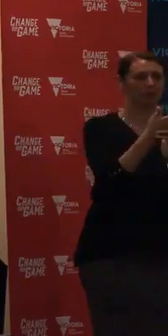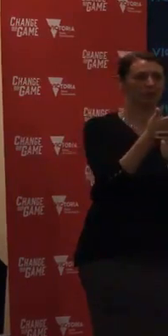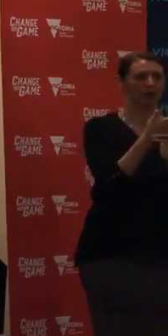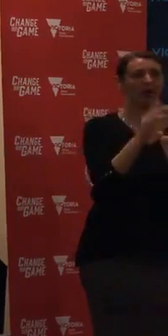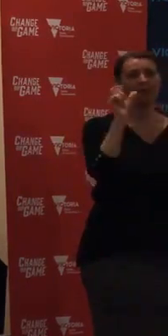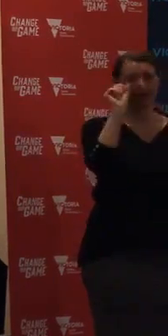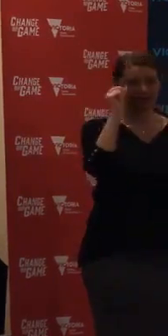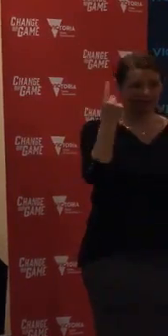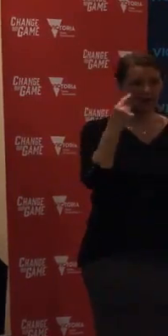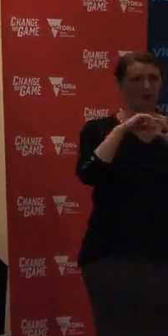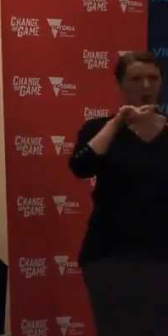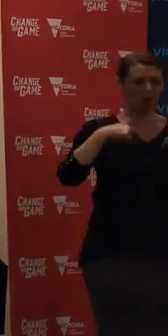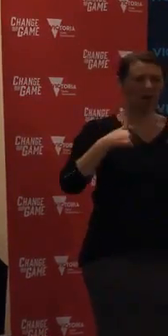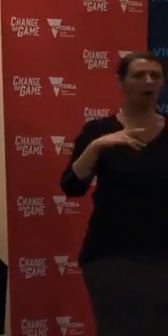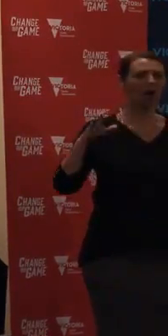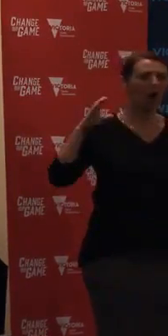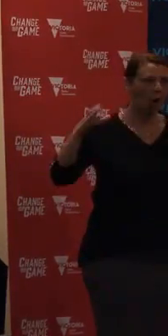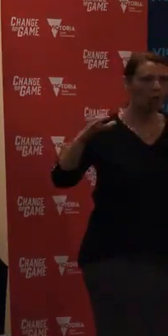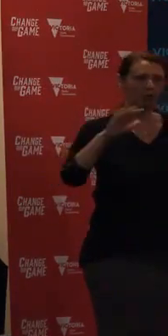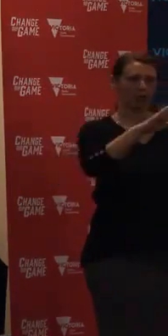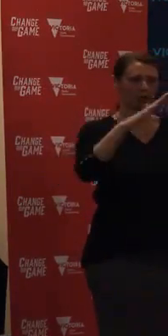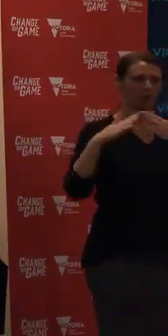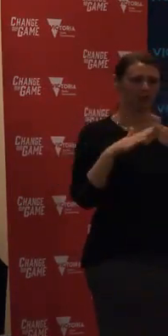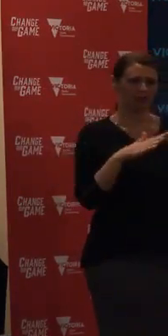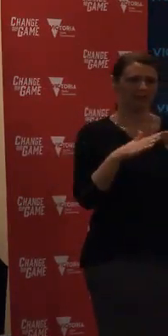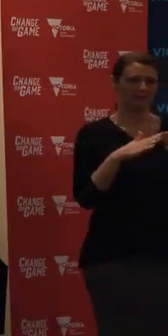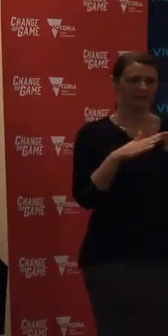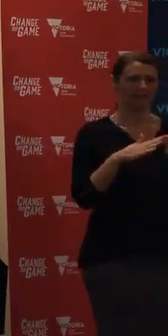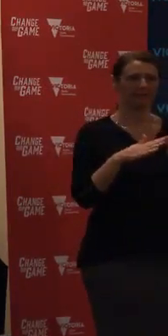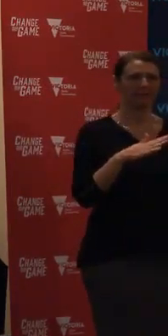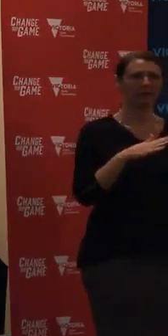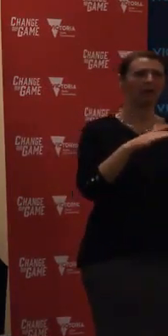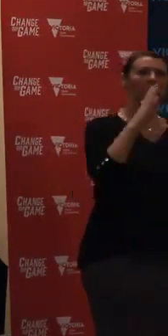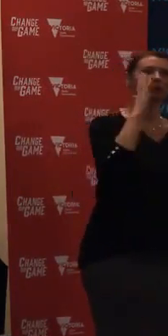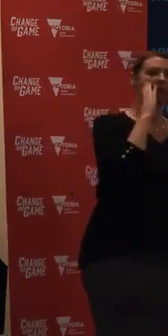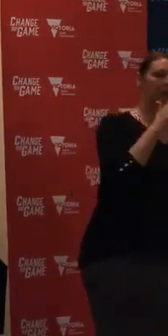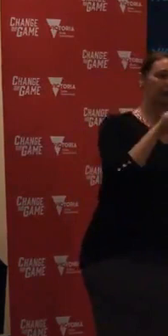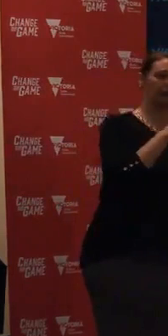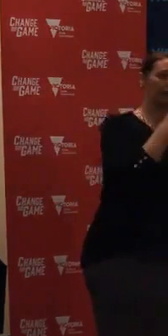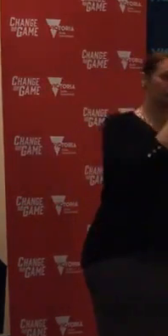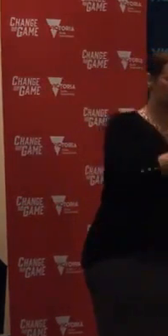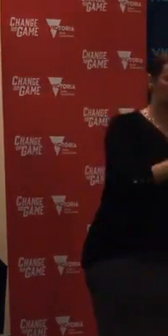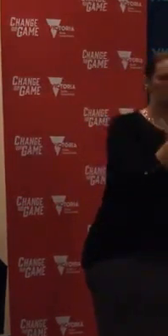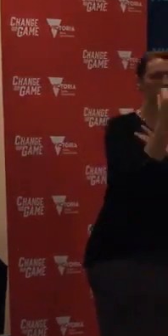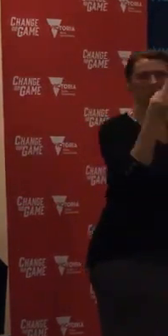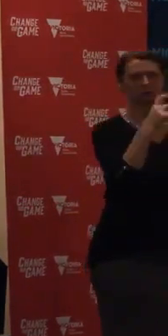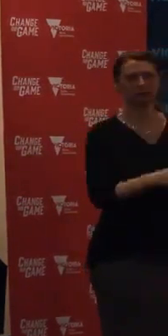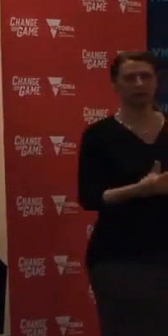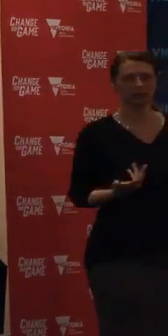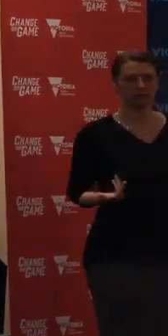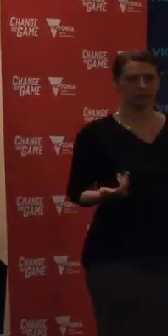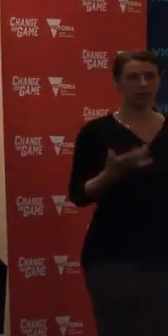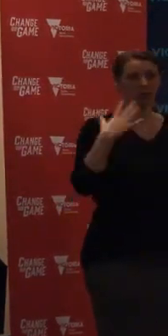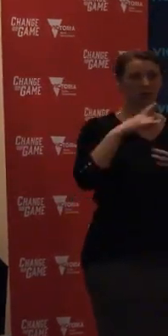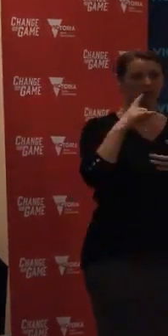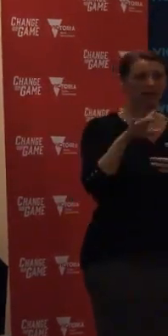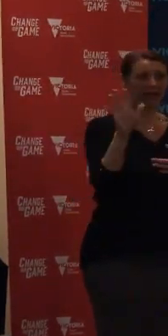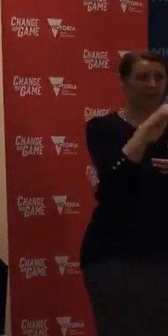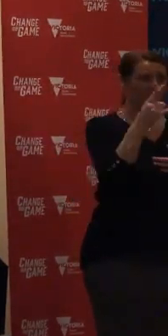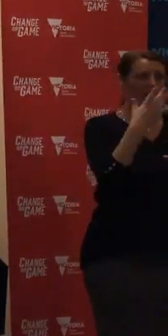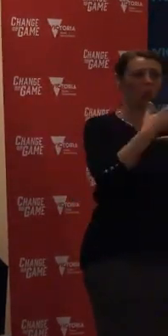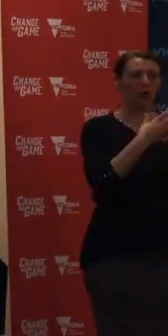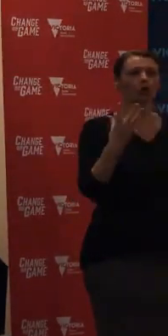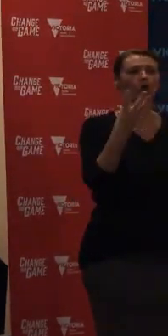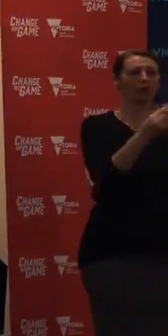and understand that we are a whole community, whether we do or don't have a disability. So I want to say to everyone, let's work